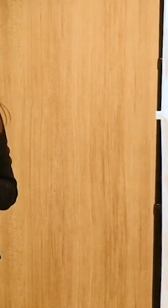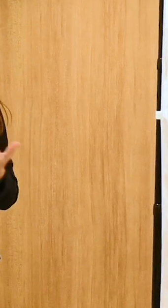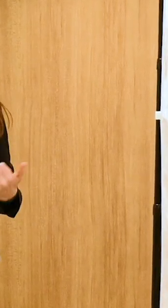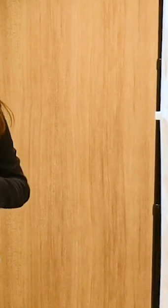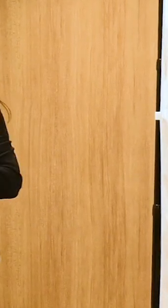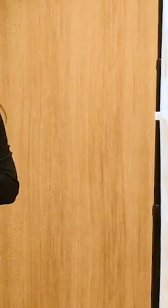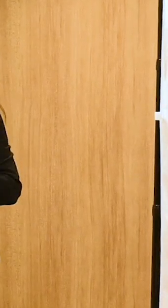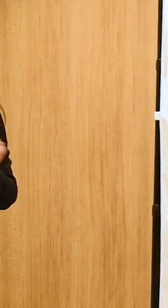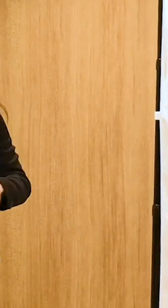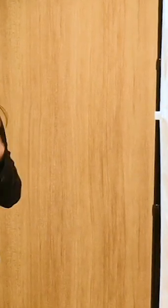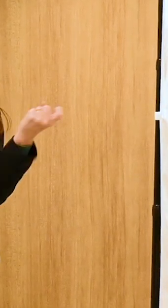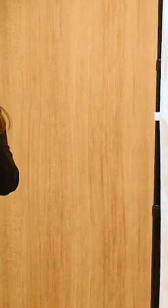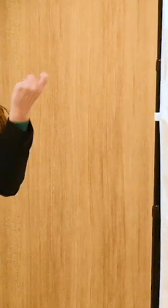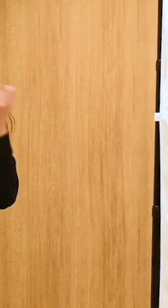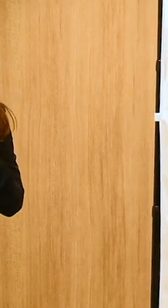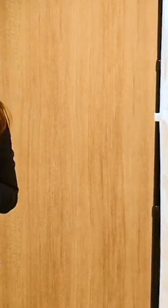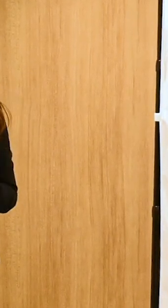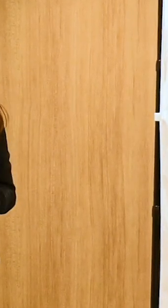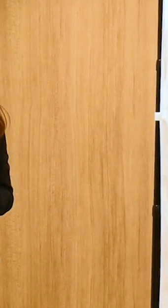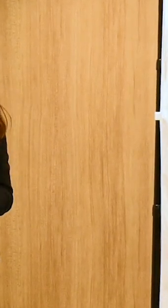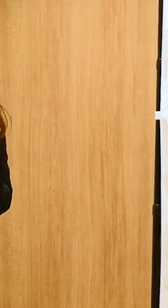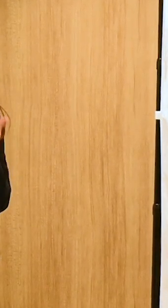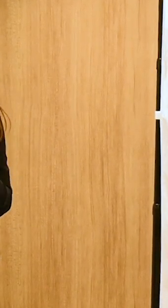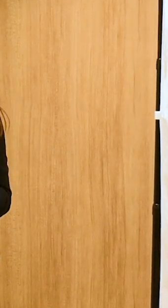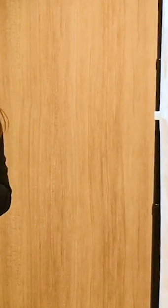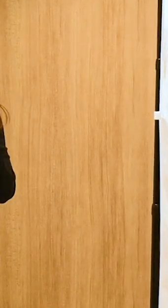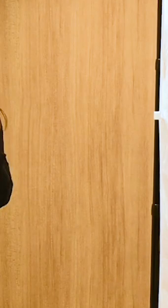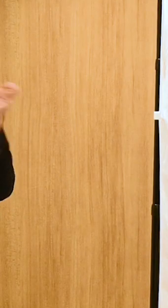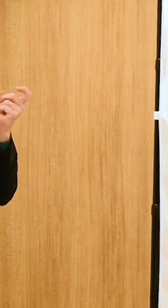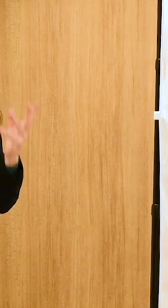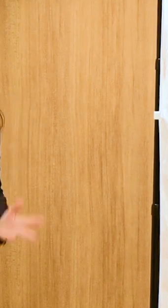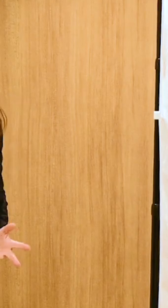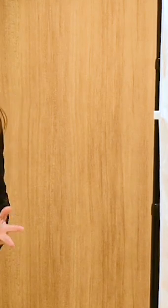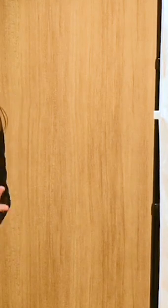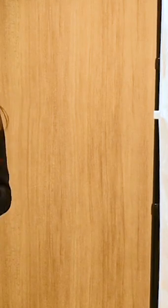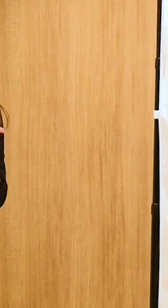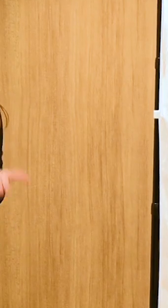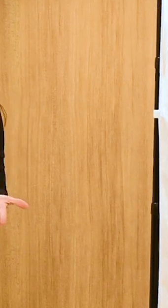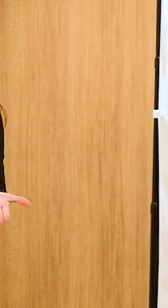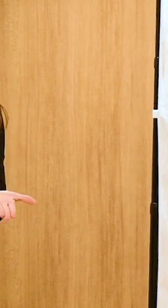some of our special donors, Earl and Mary Armiger,